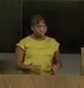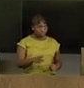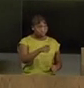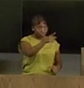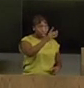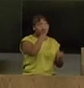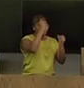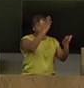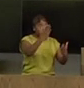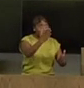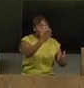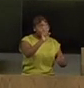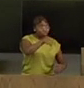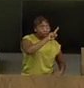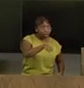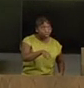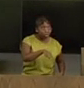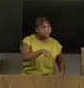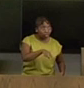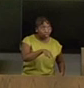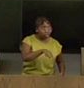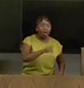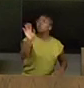The information is not correct.